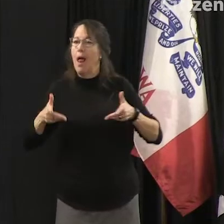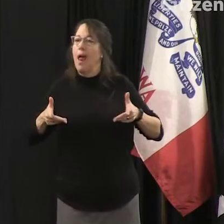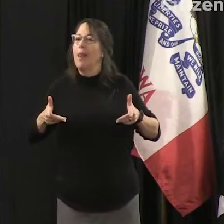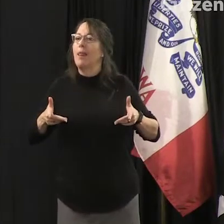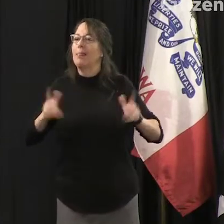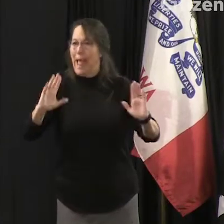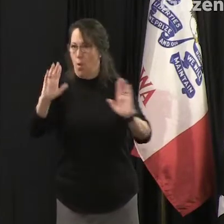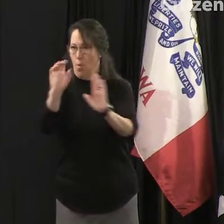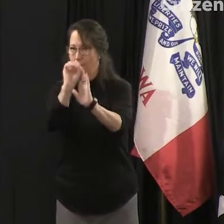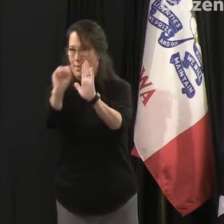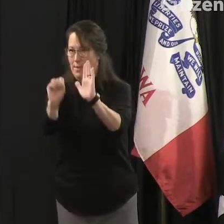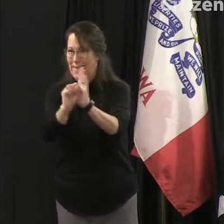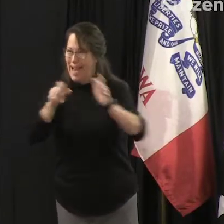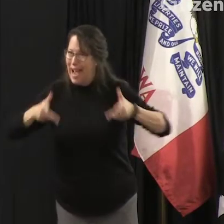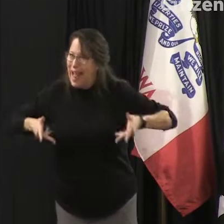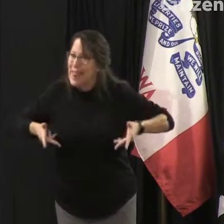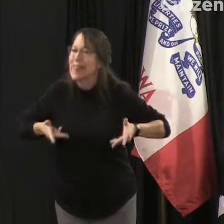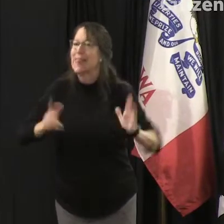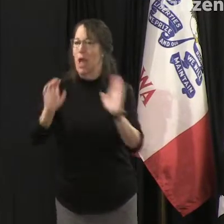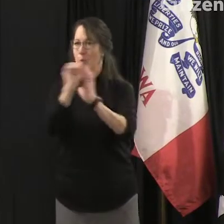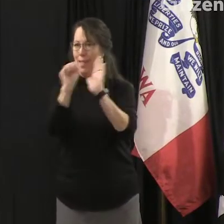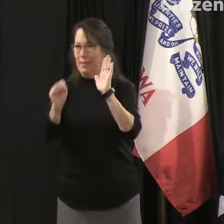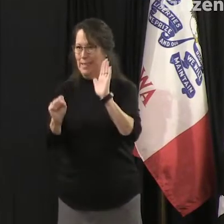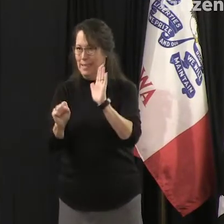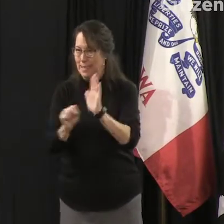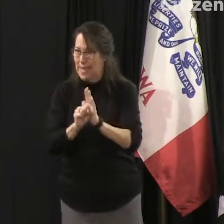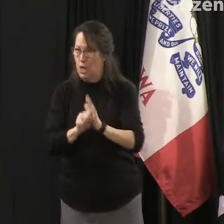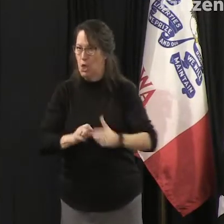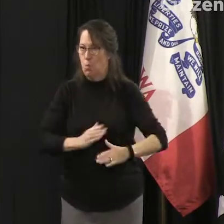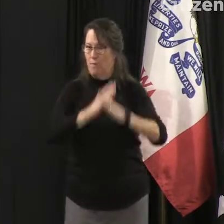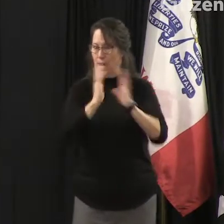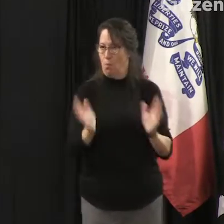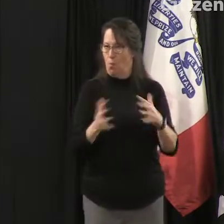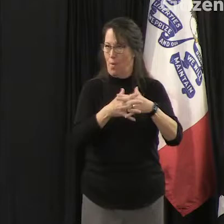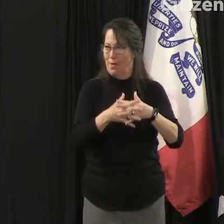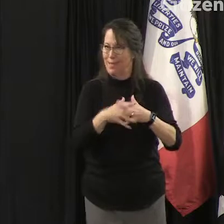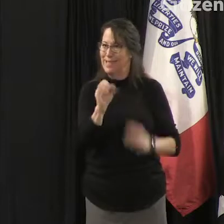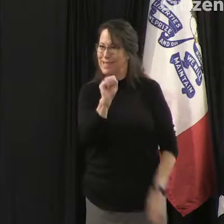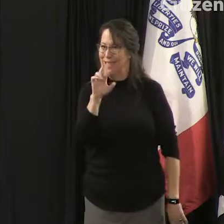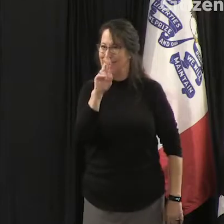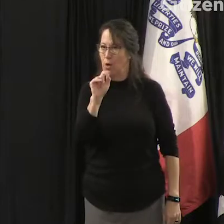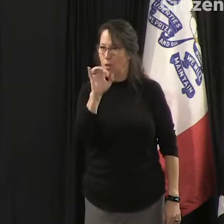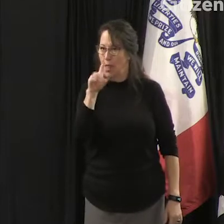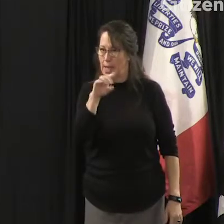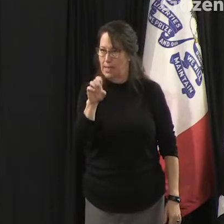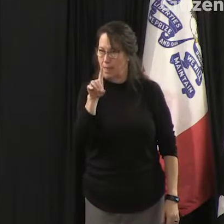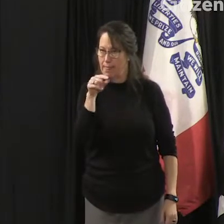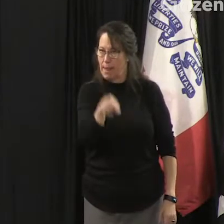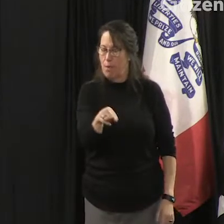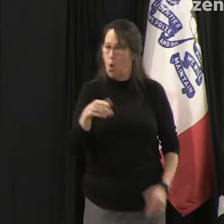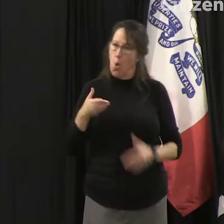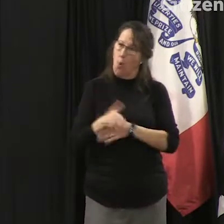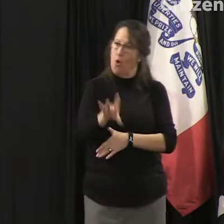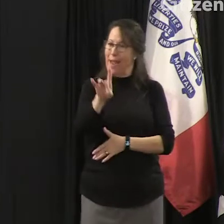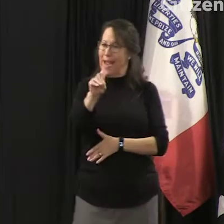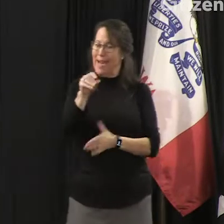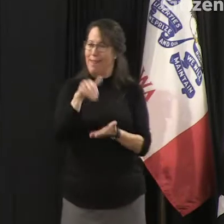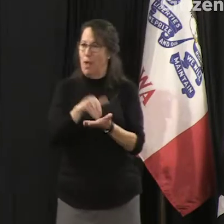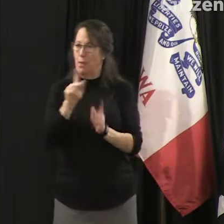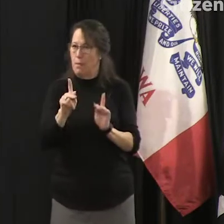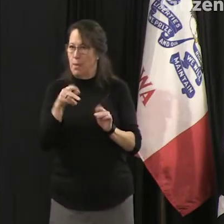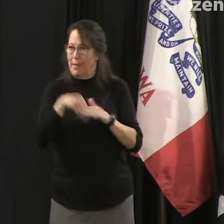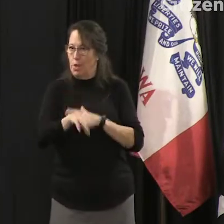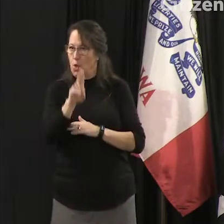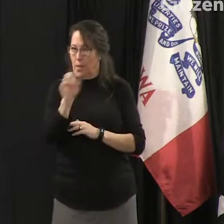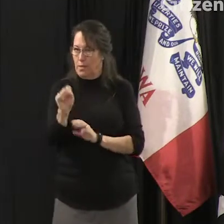for a state to sterilize a person against that person's will. Over 80,000 people in the United